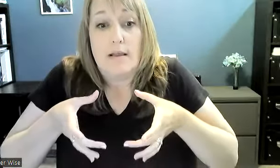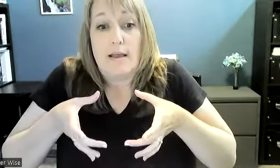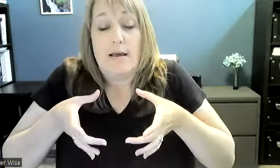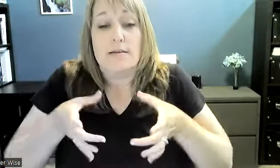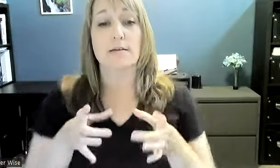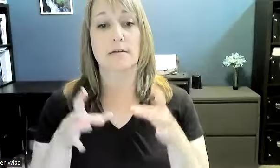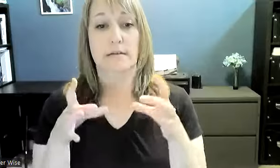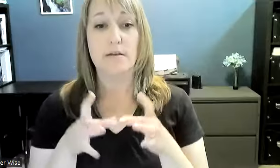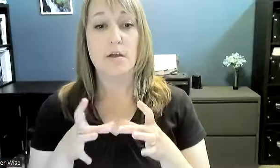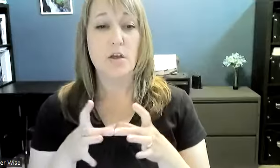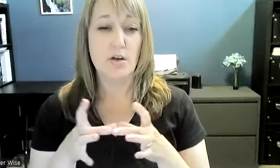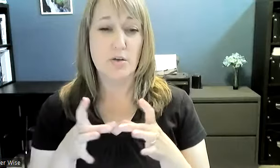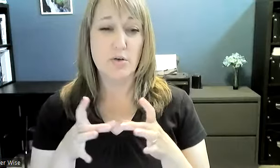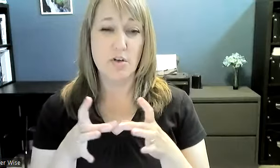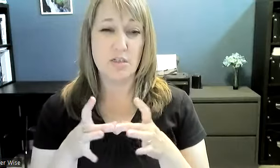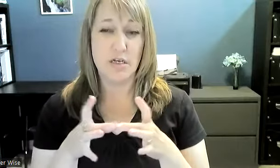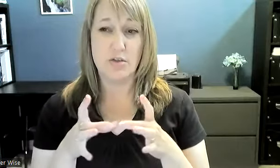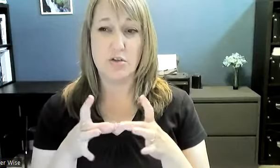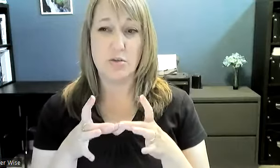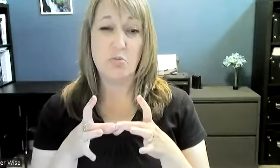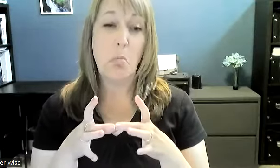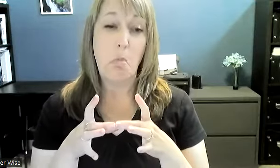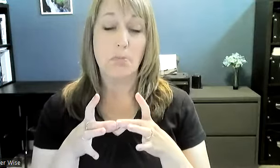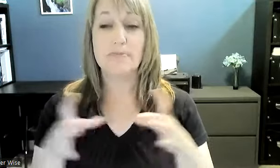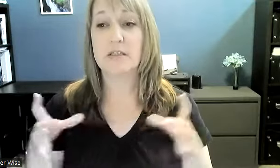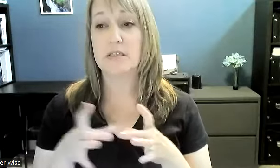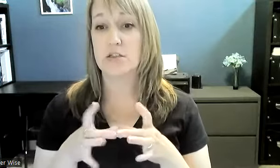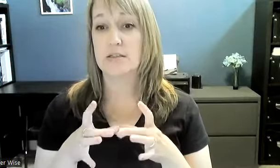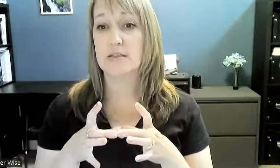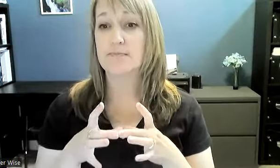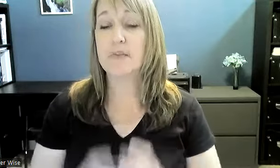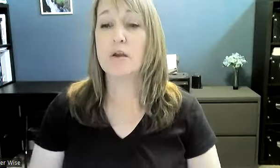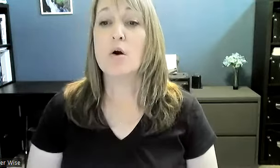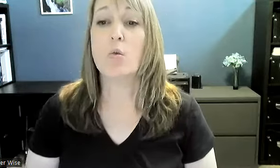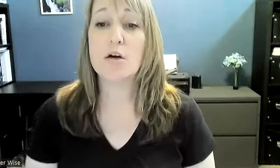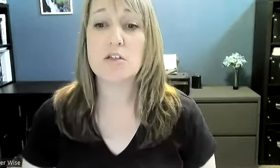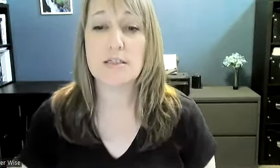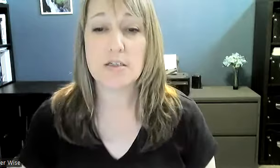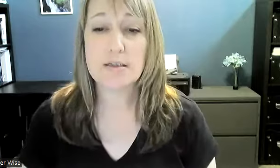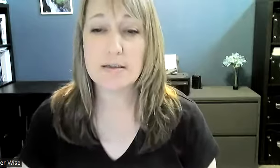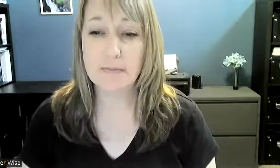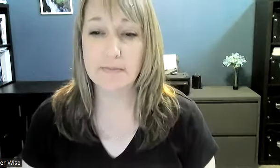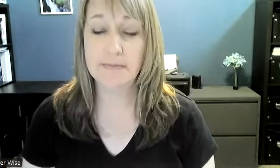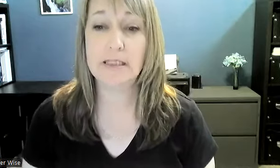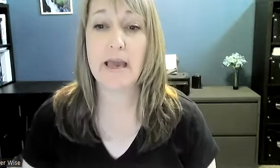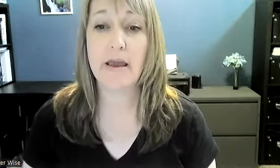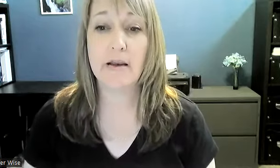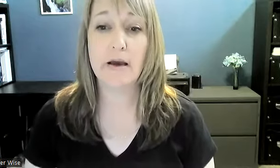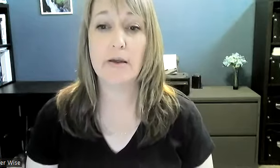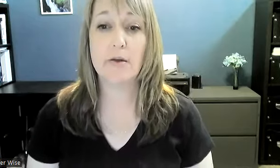that. You could touch too. Dishes. Wash dishes can either